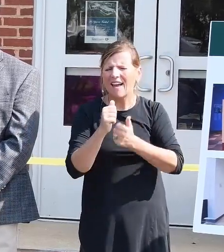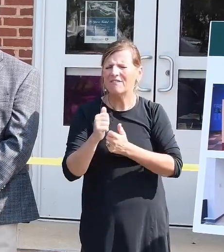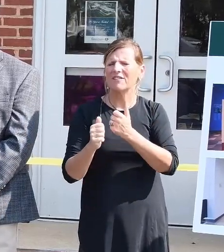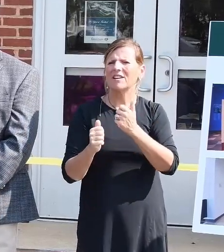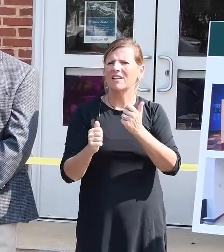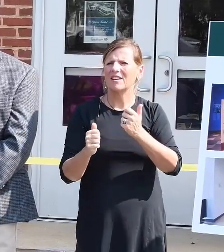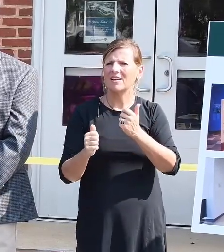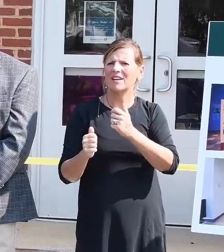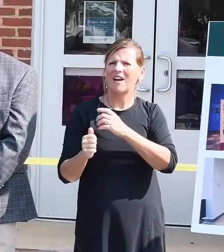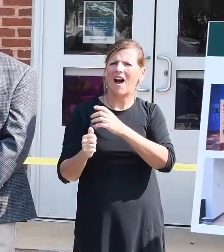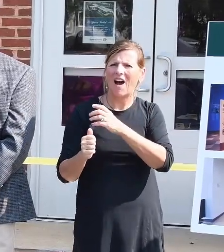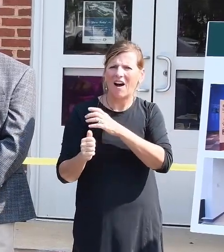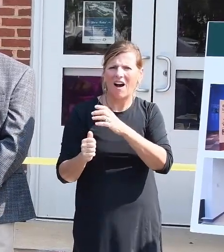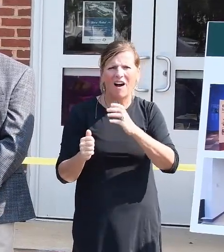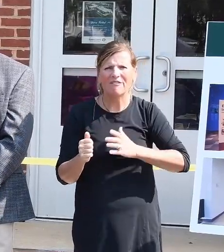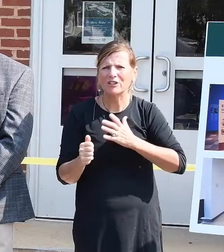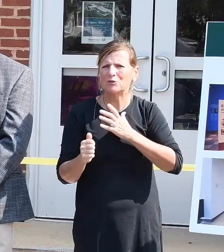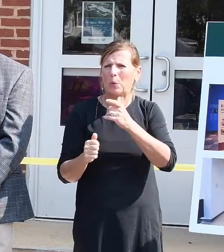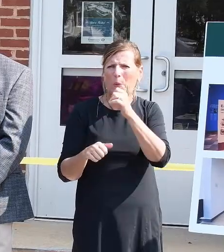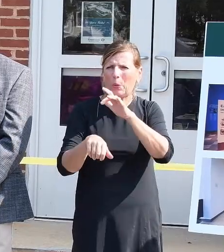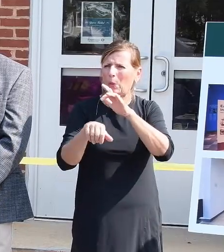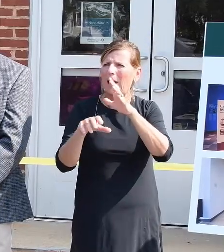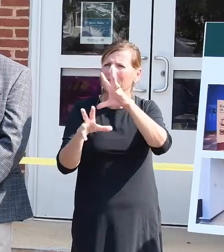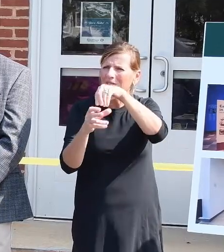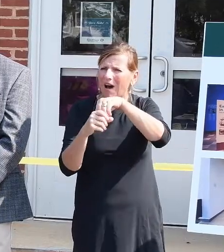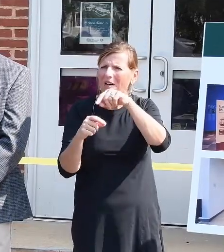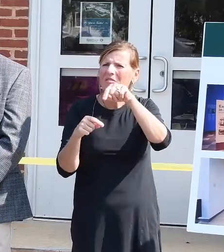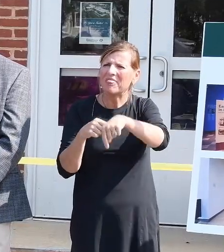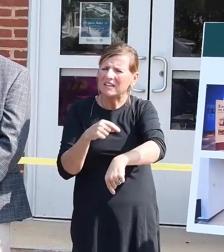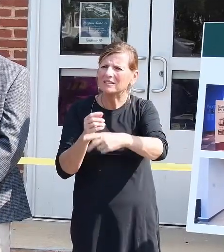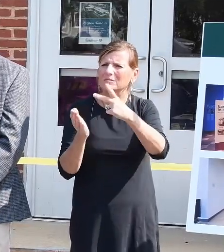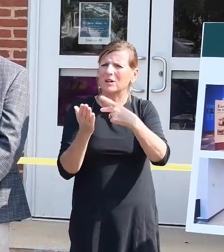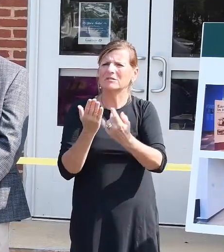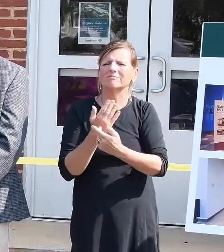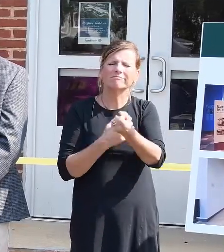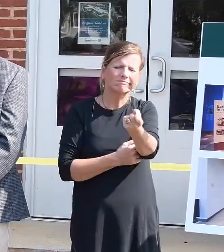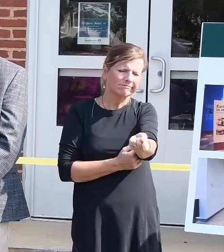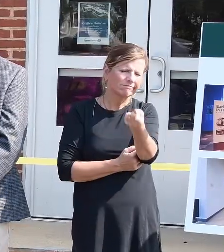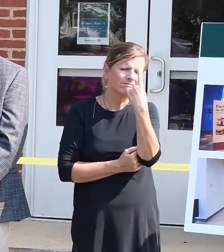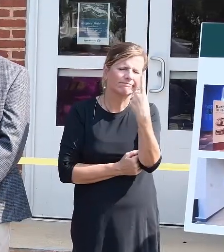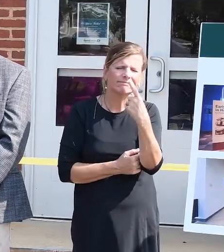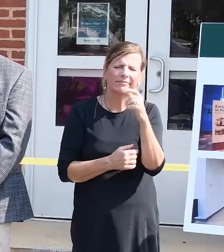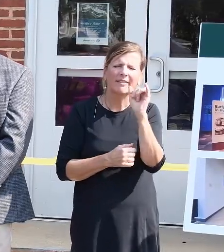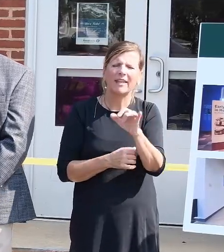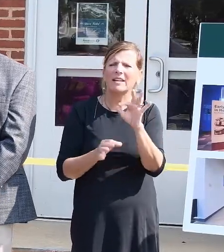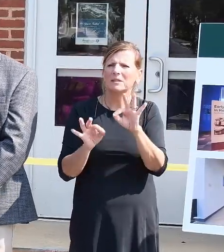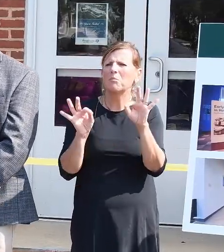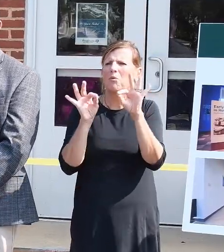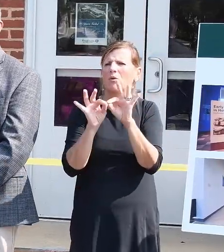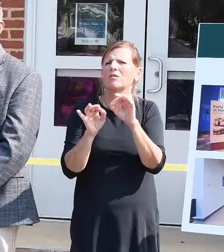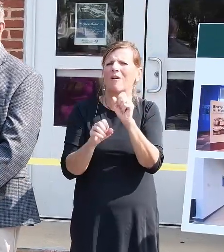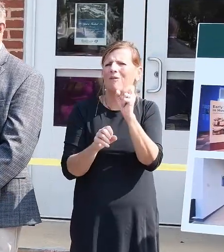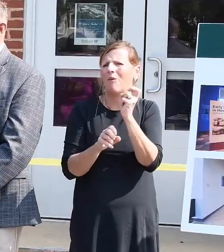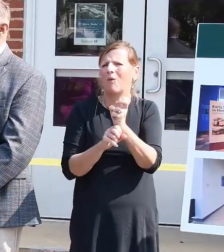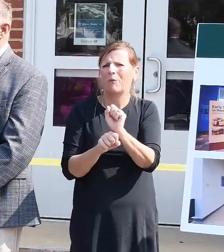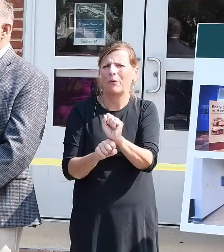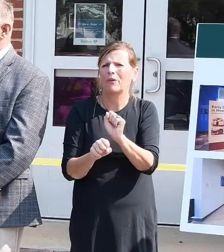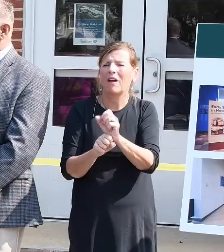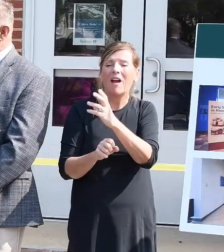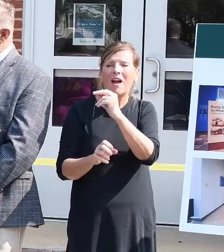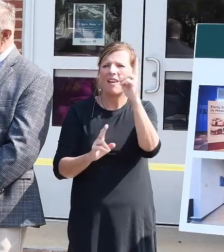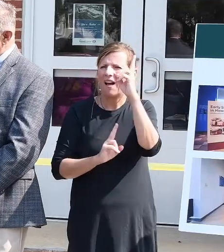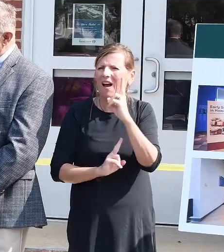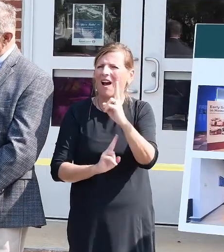has touched this project in some way understands that importance and honors the memory of the Harriet